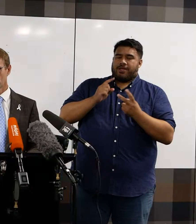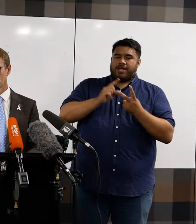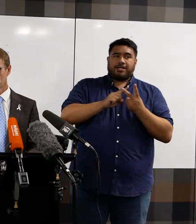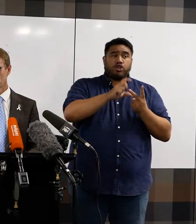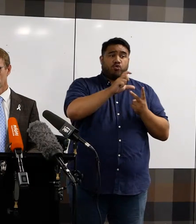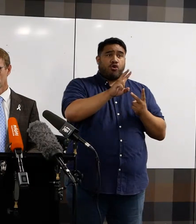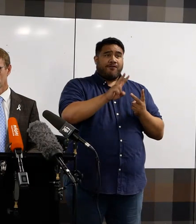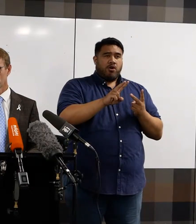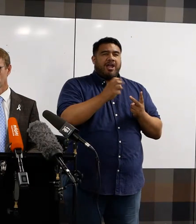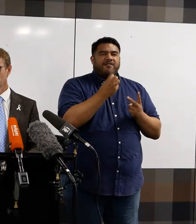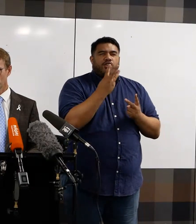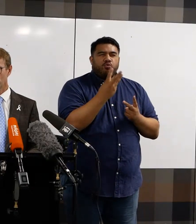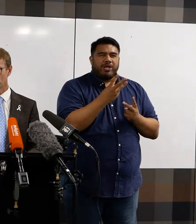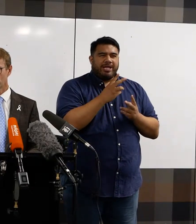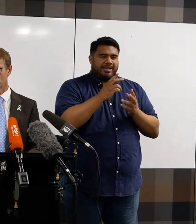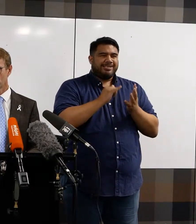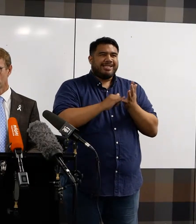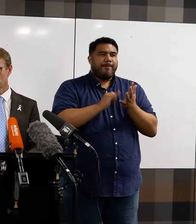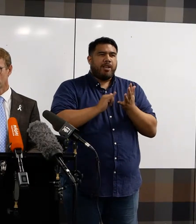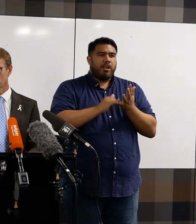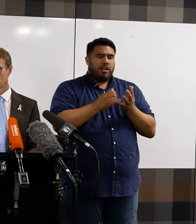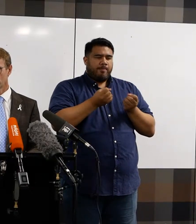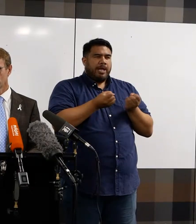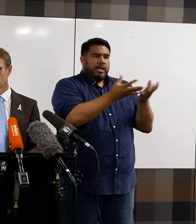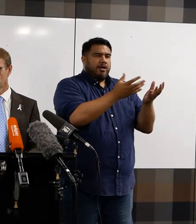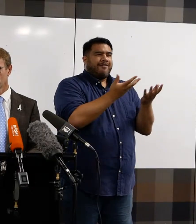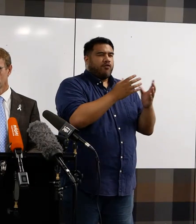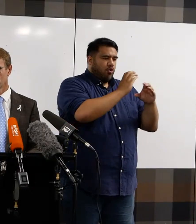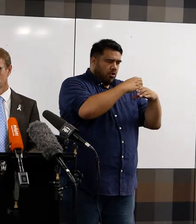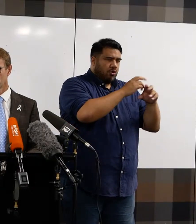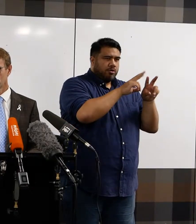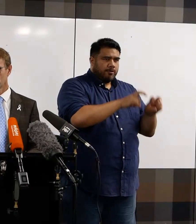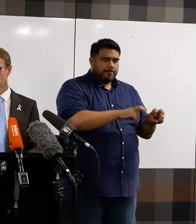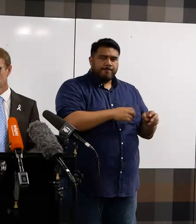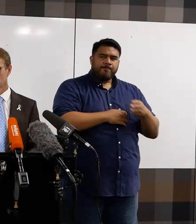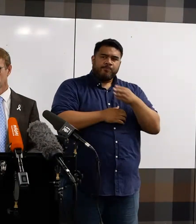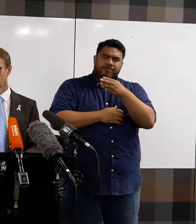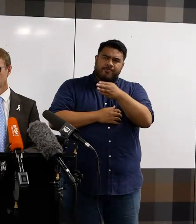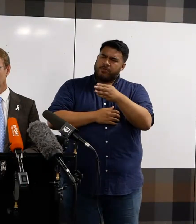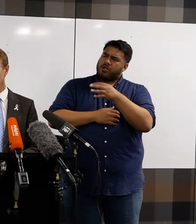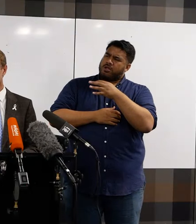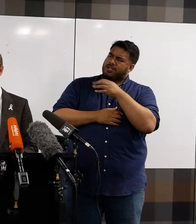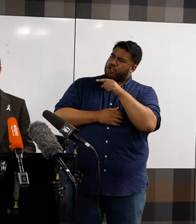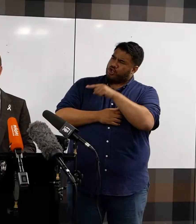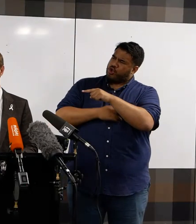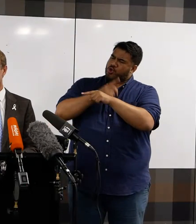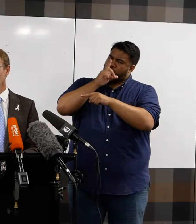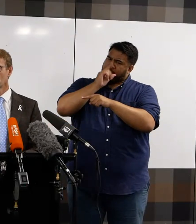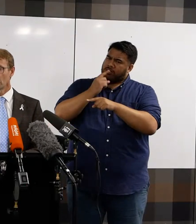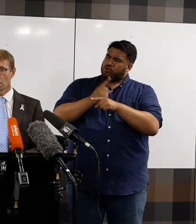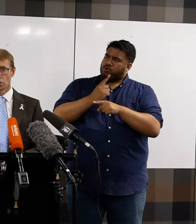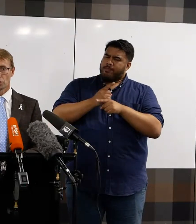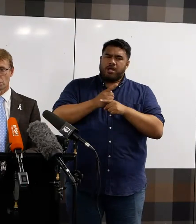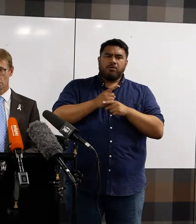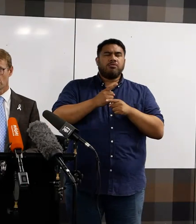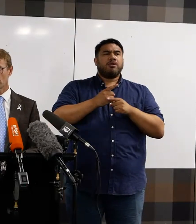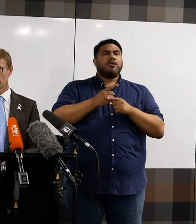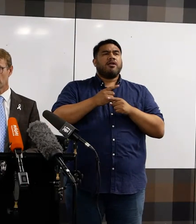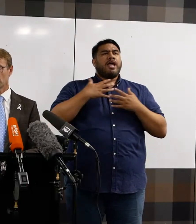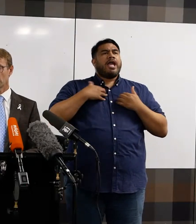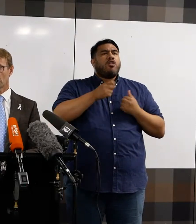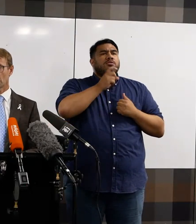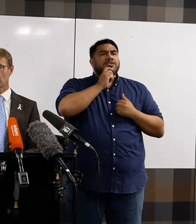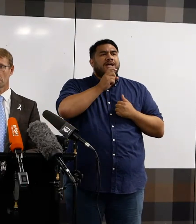measures for them when they come back, but can you just speak a little bit more about how the health staff and crew be protected? Sure.